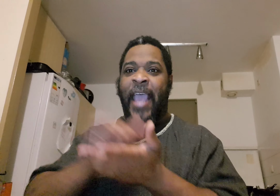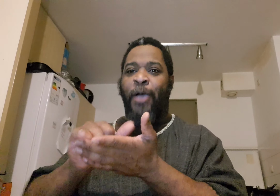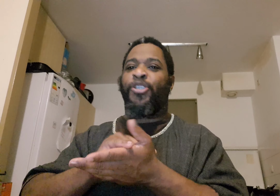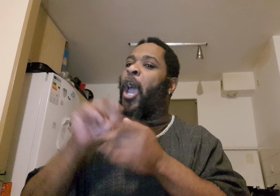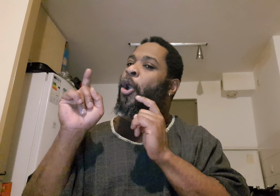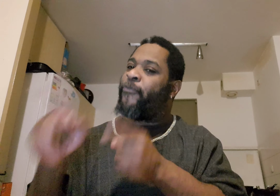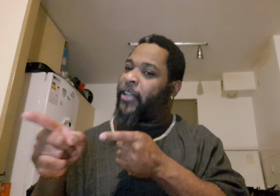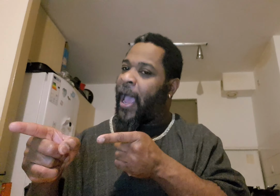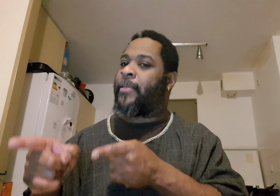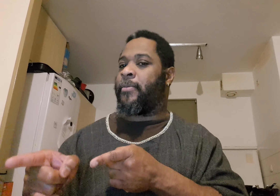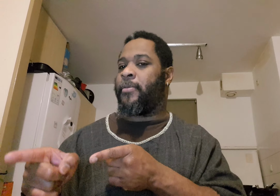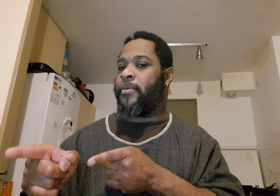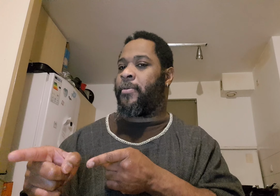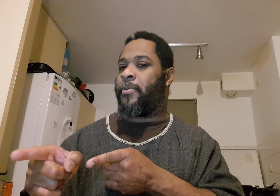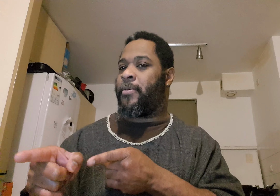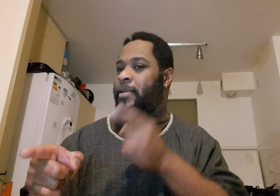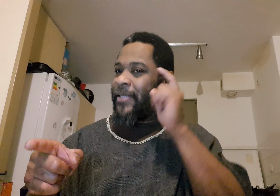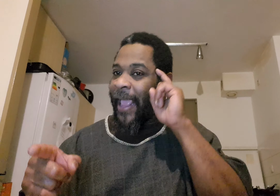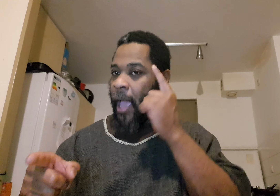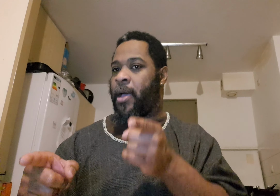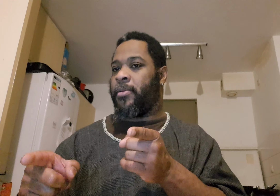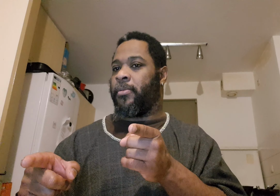thou shalt comfort them. Think,